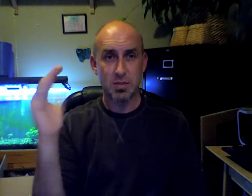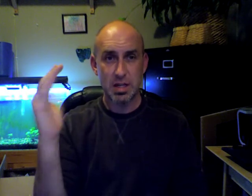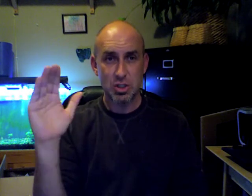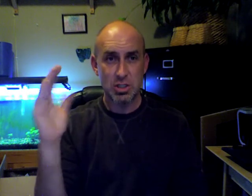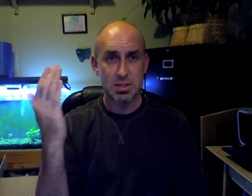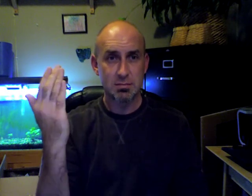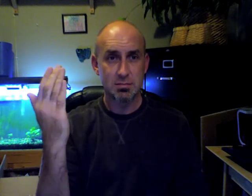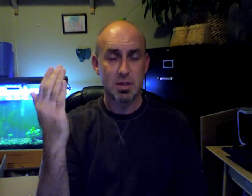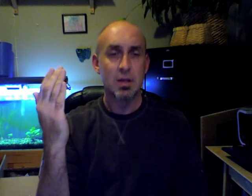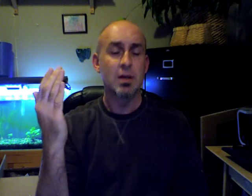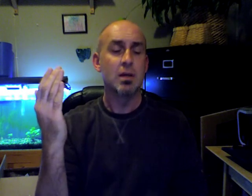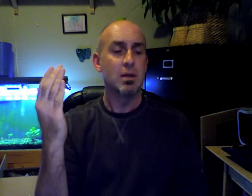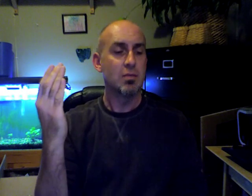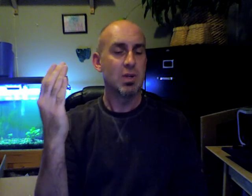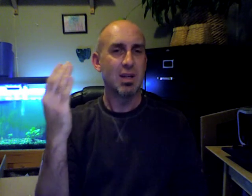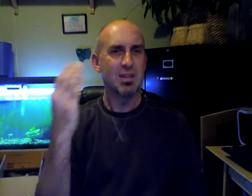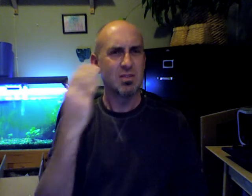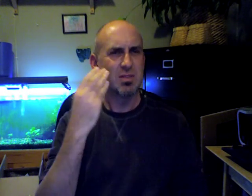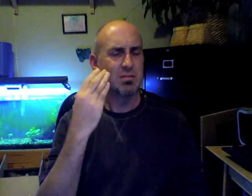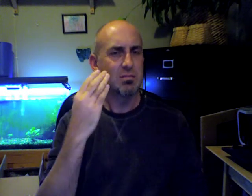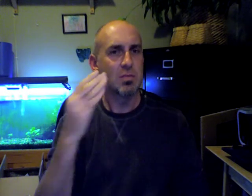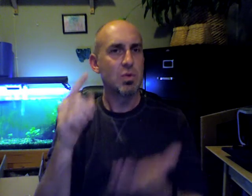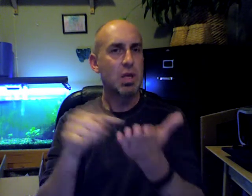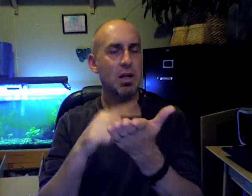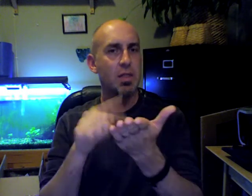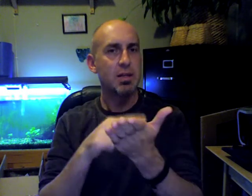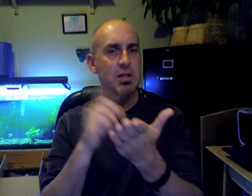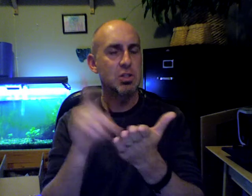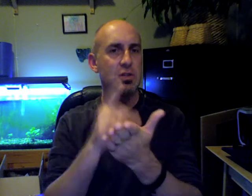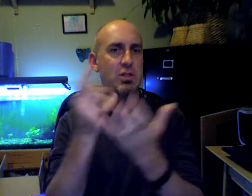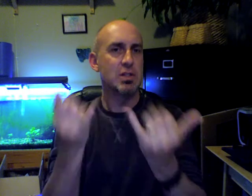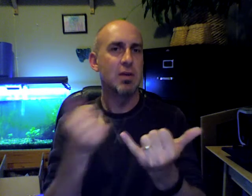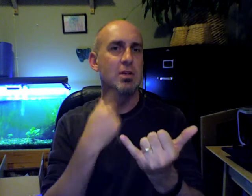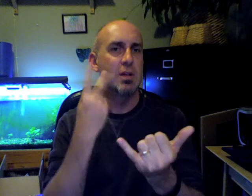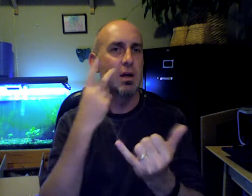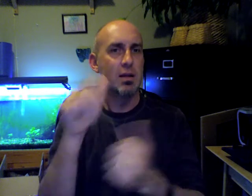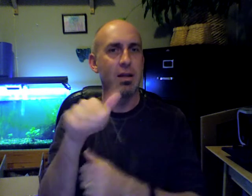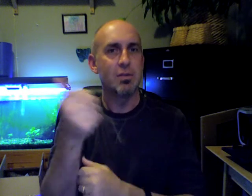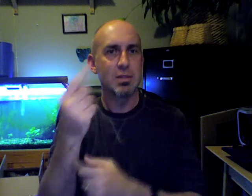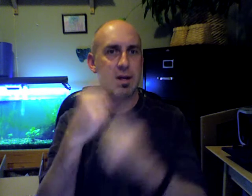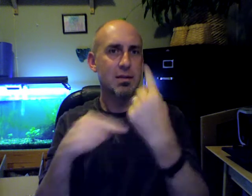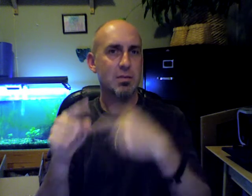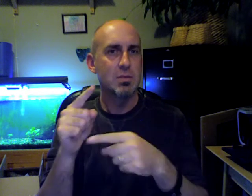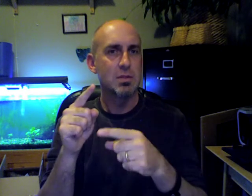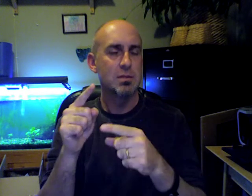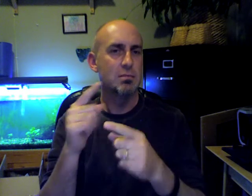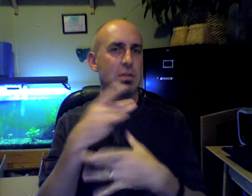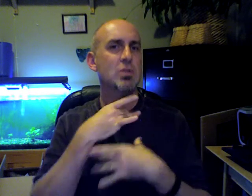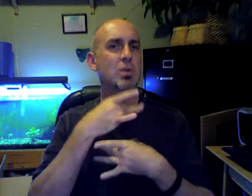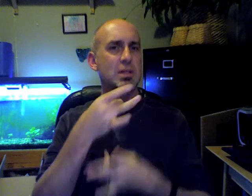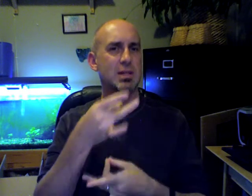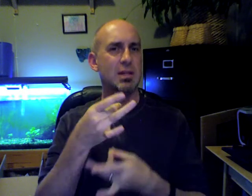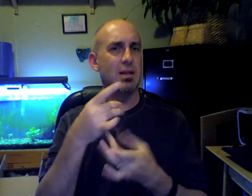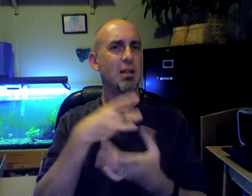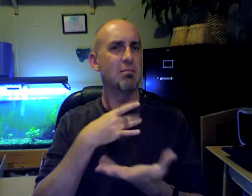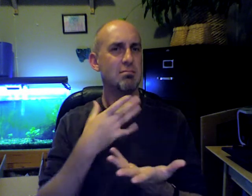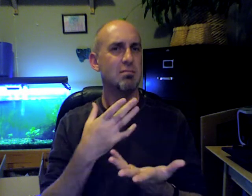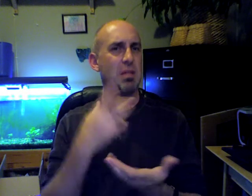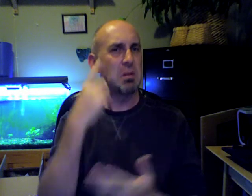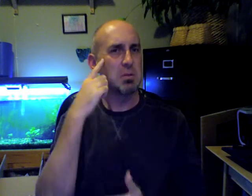reflection. But I just, looking on the dictionary just now, I saw another sign that was interesting, that I think it was a